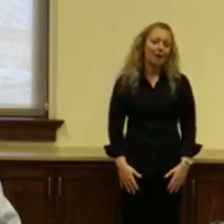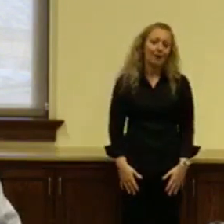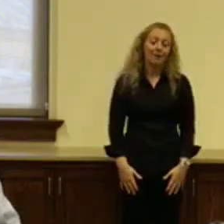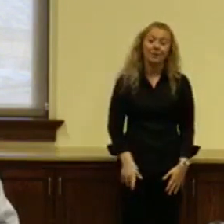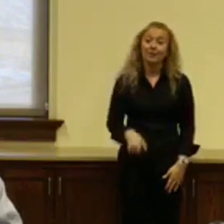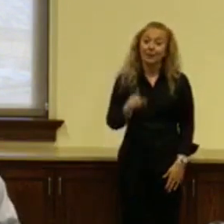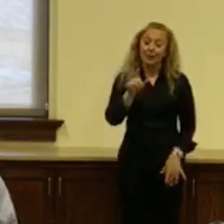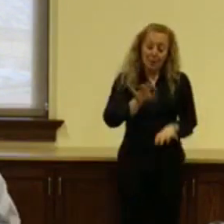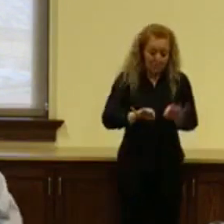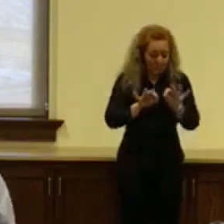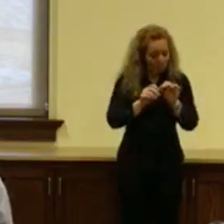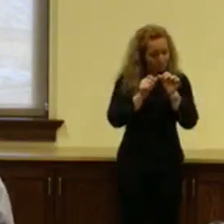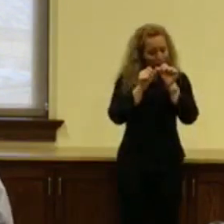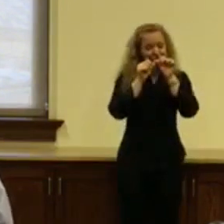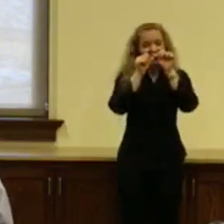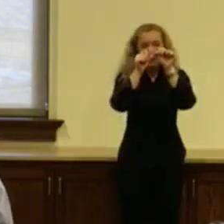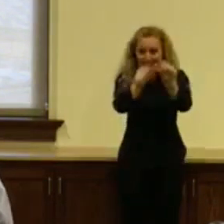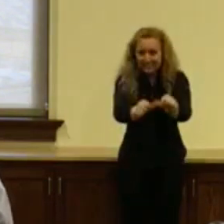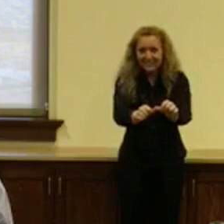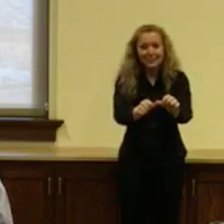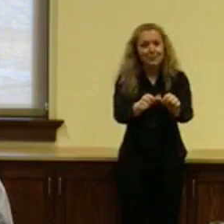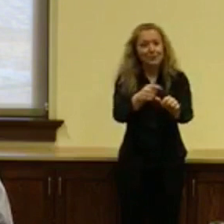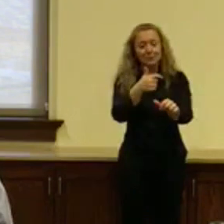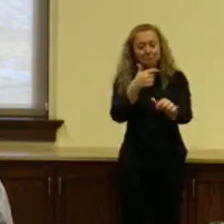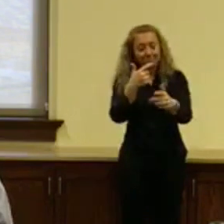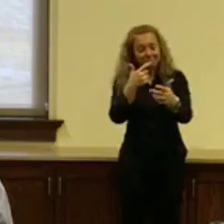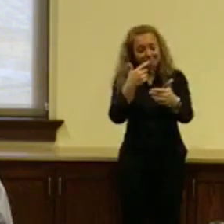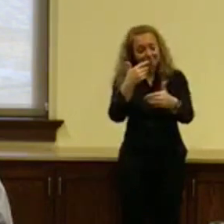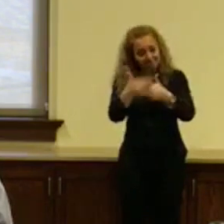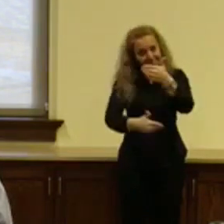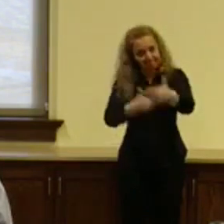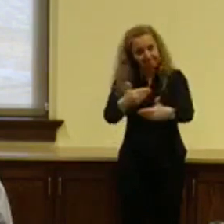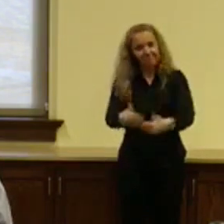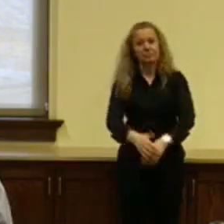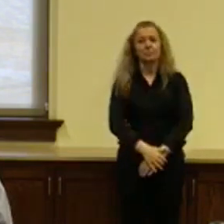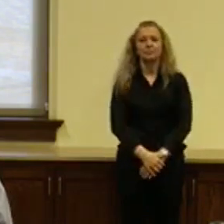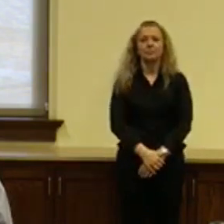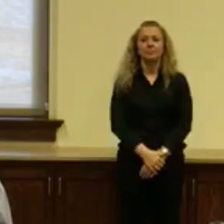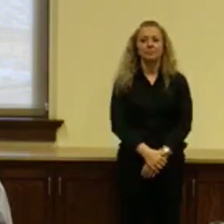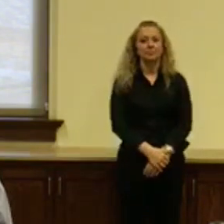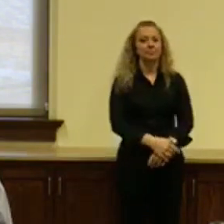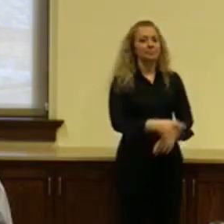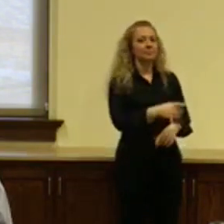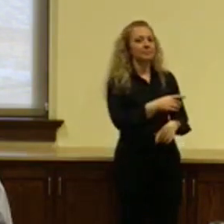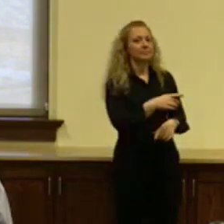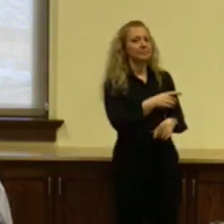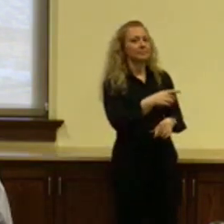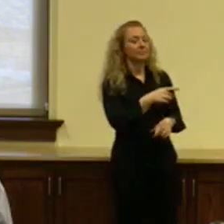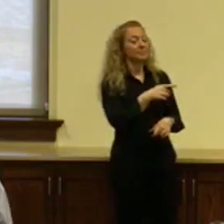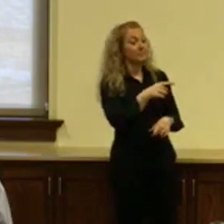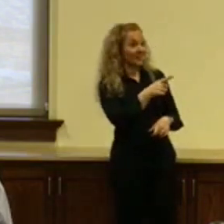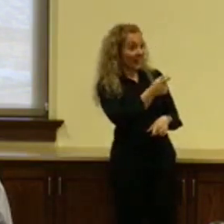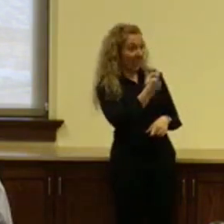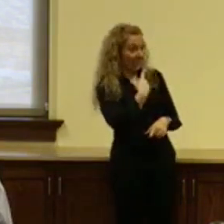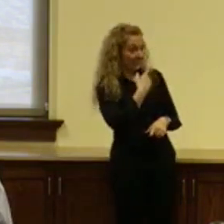we're just going to have to continue along that way. We've been asked if Dr. Bogan would like to answer that same